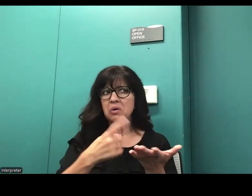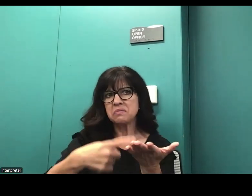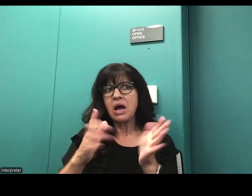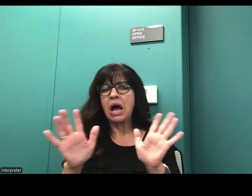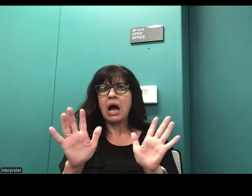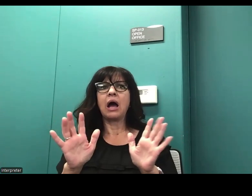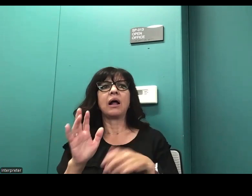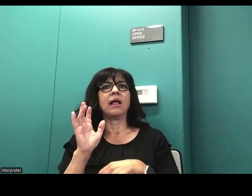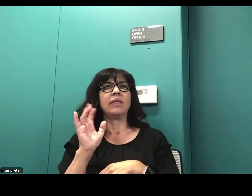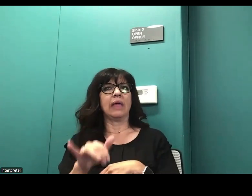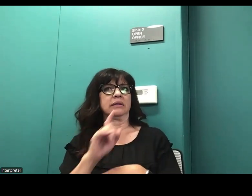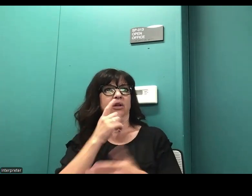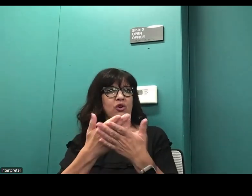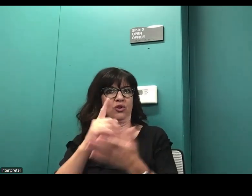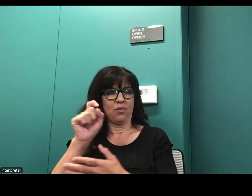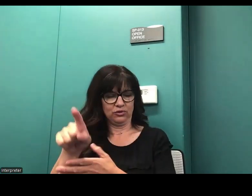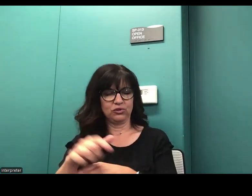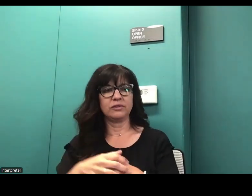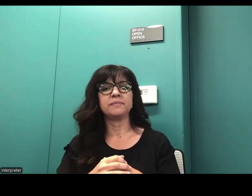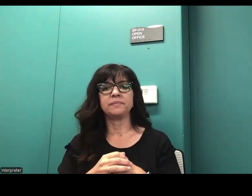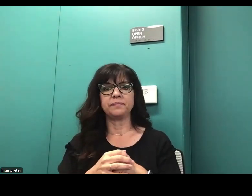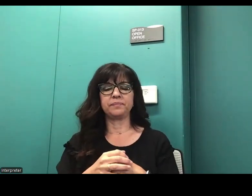it? That's a really good question.